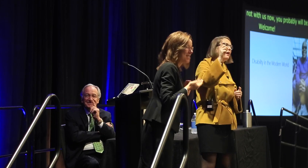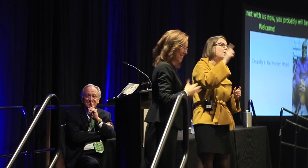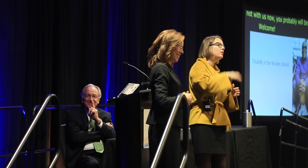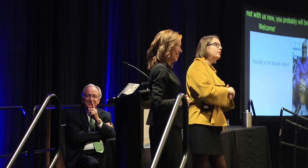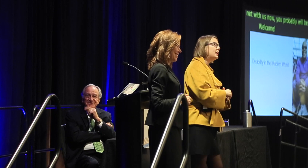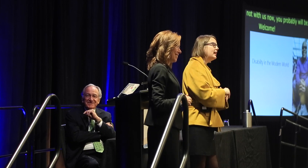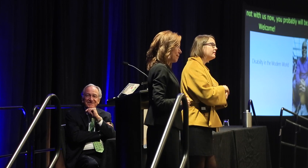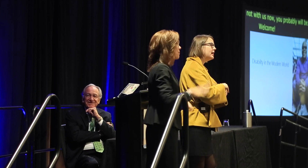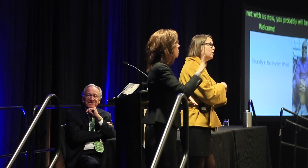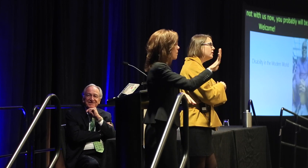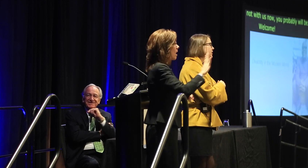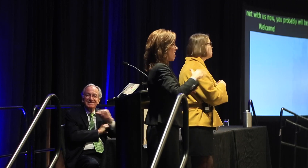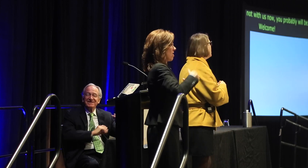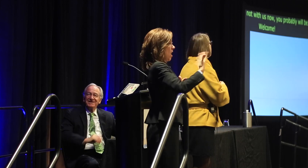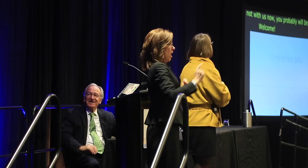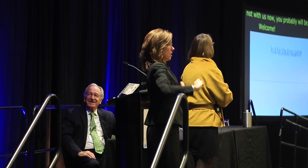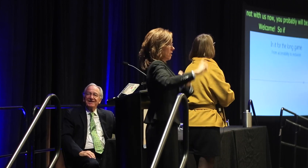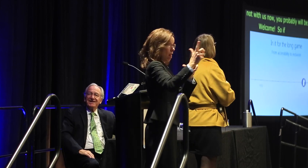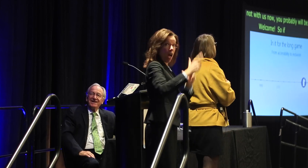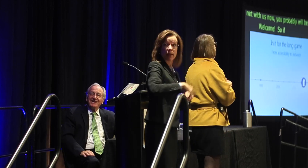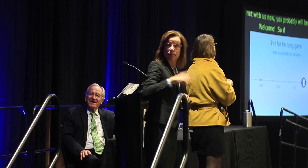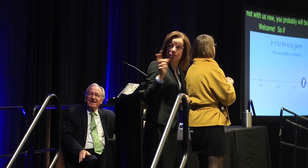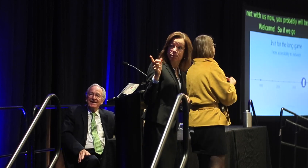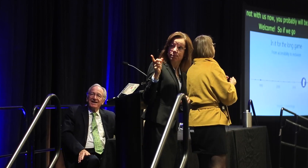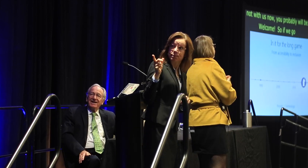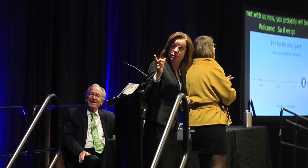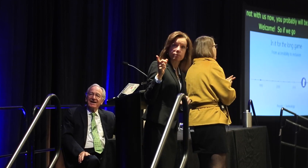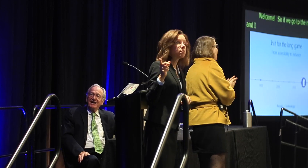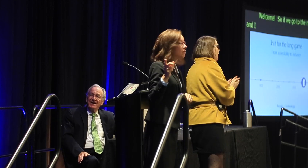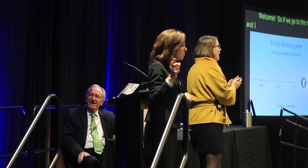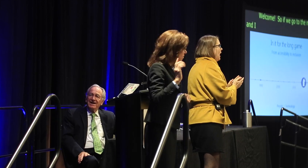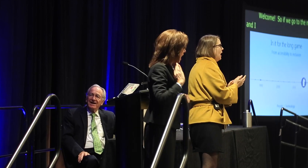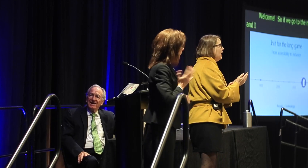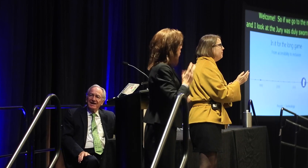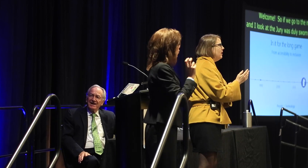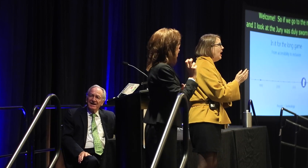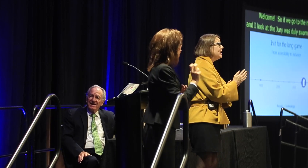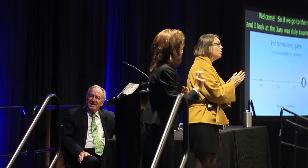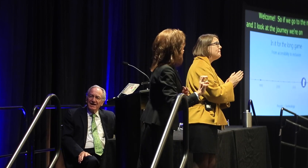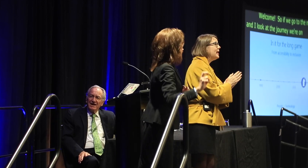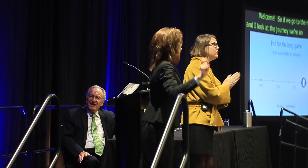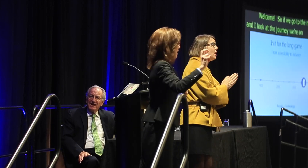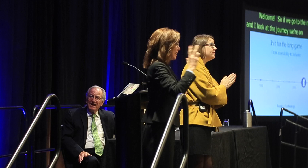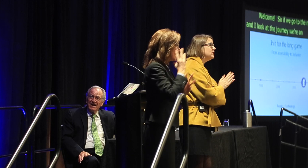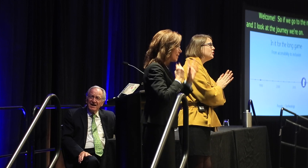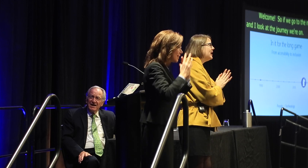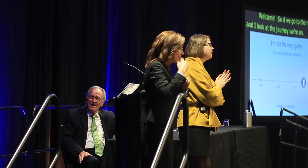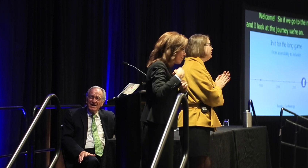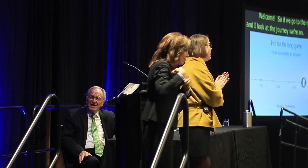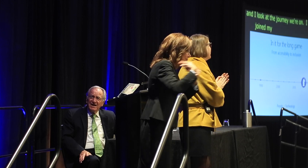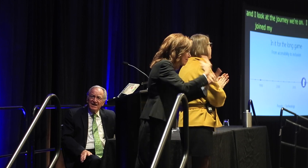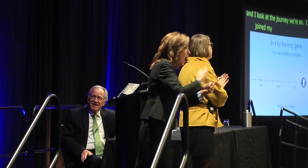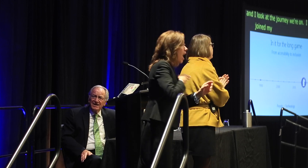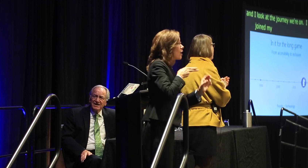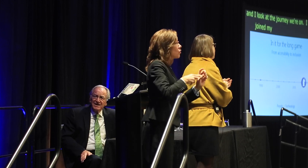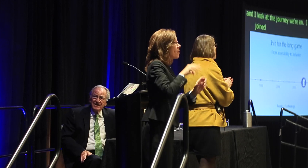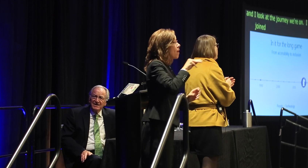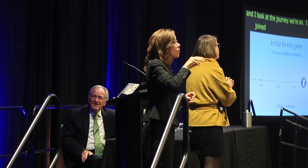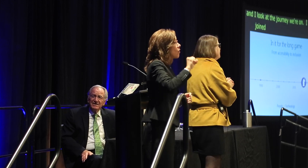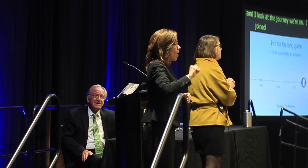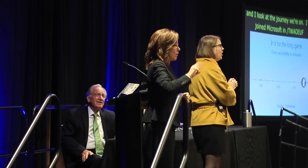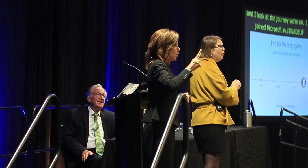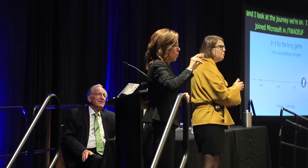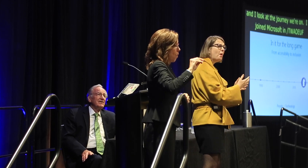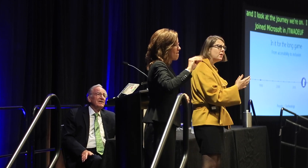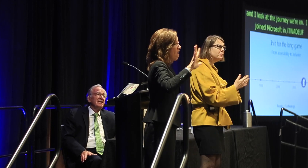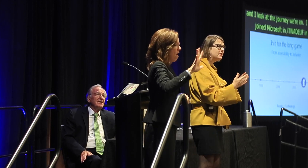So if we go to the next and I look at the journey that we're on. I joined Microsoft in 2005 in London. I